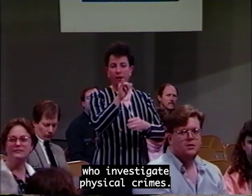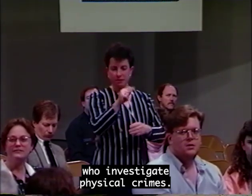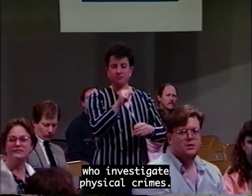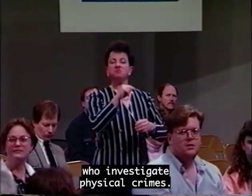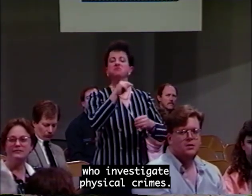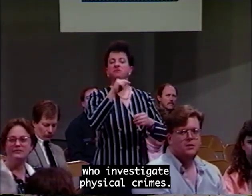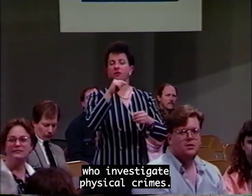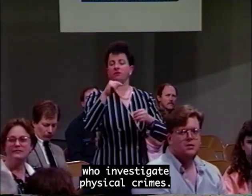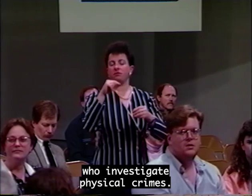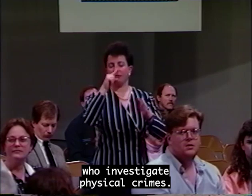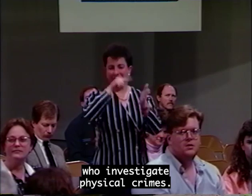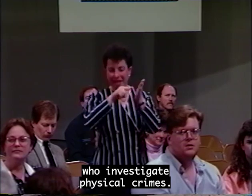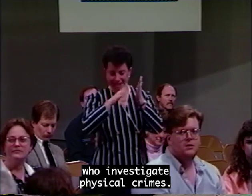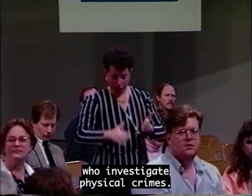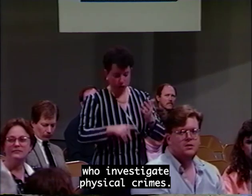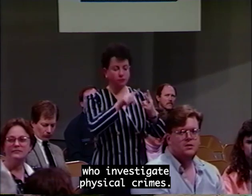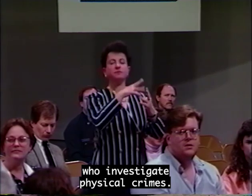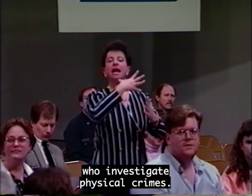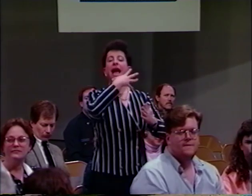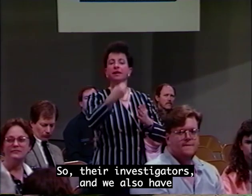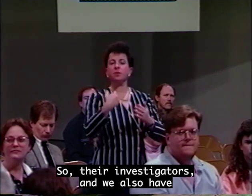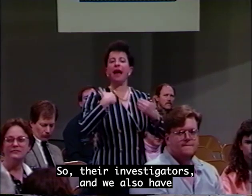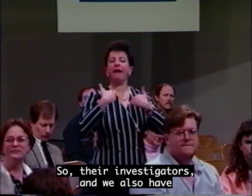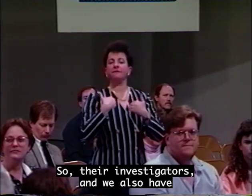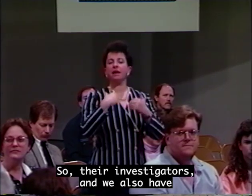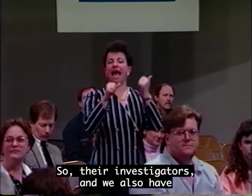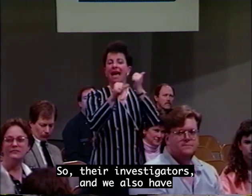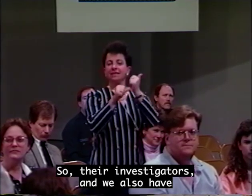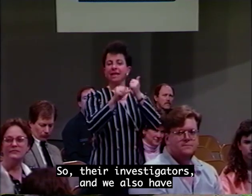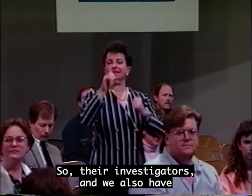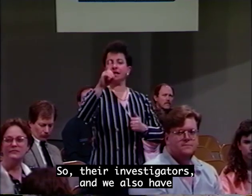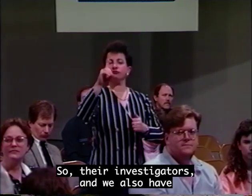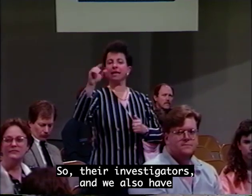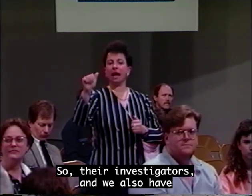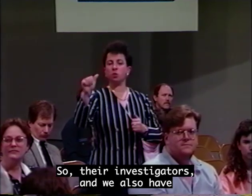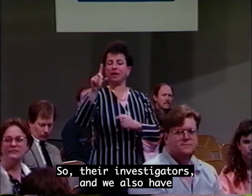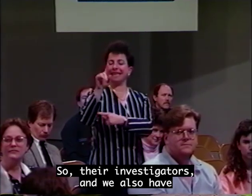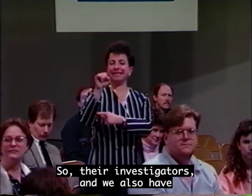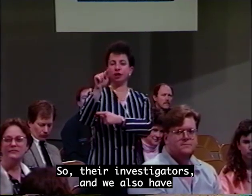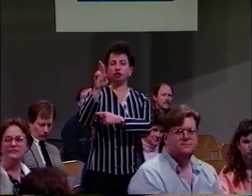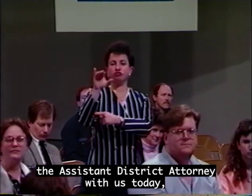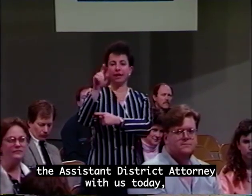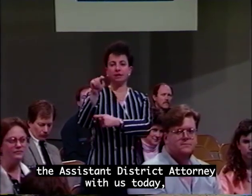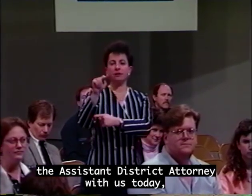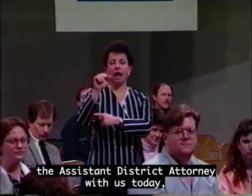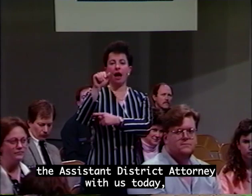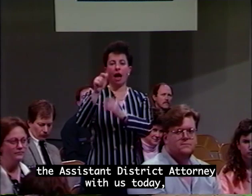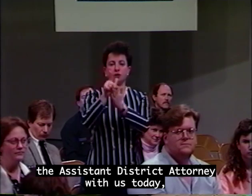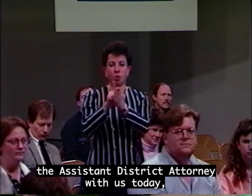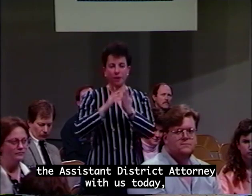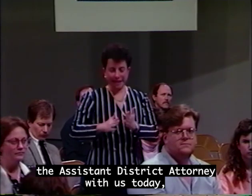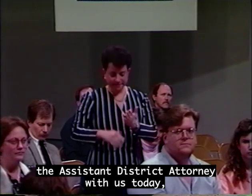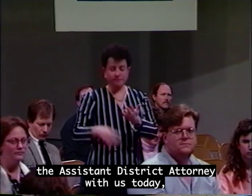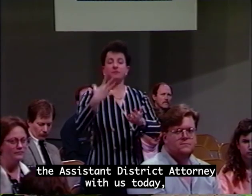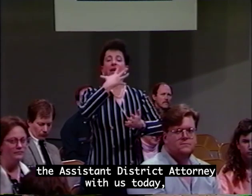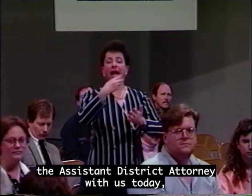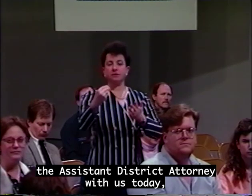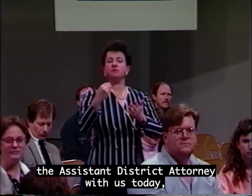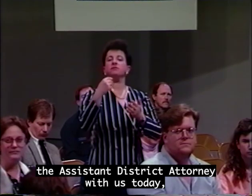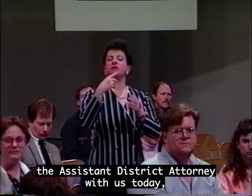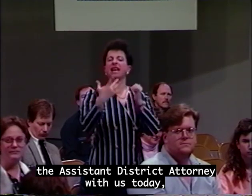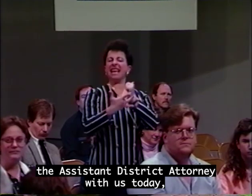who investigate physical crimes. So they're investigators, and we also have the Assistant District Attorney